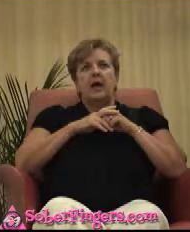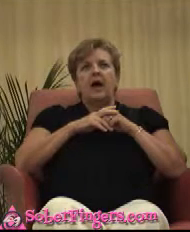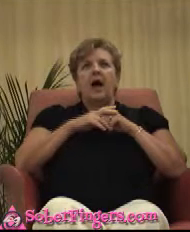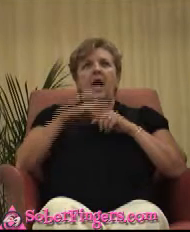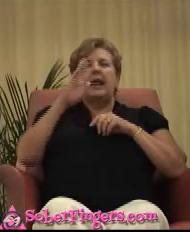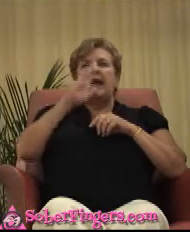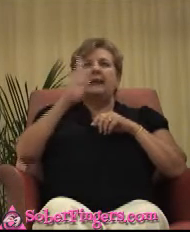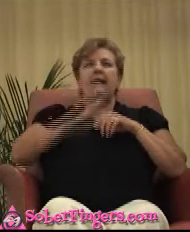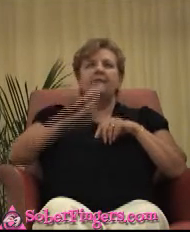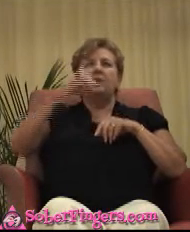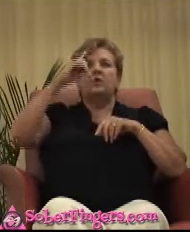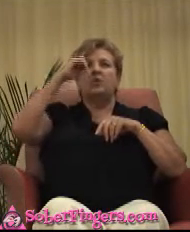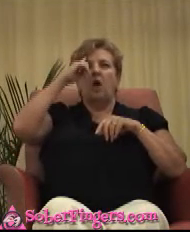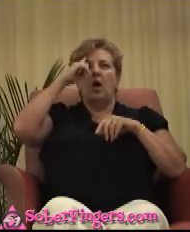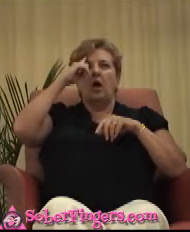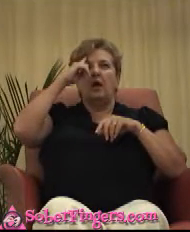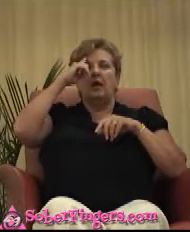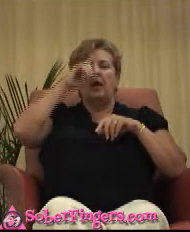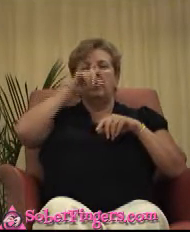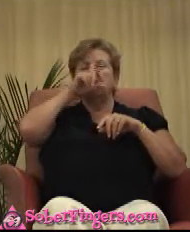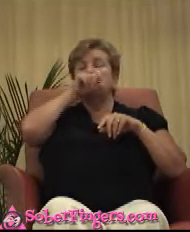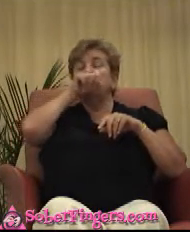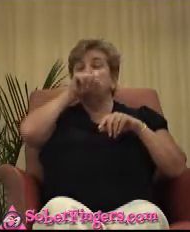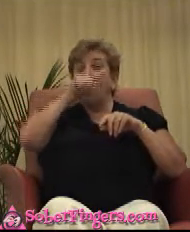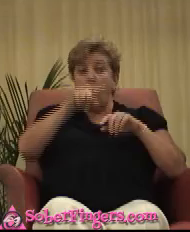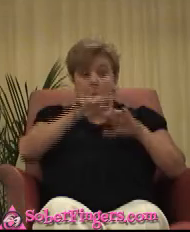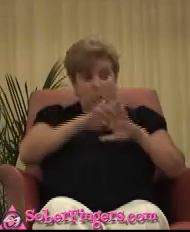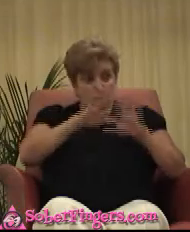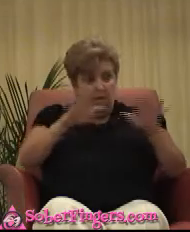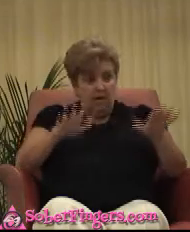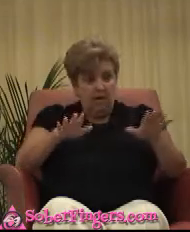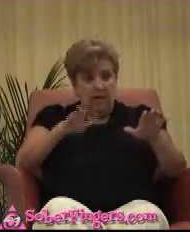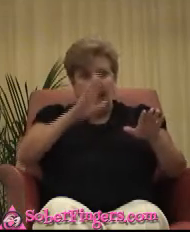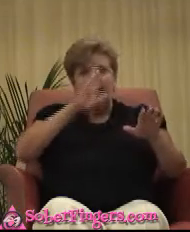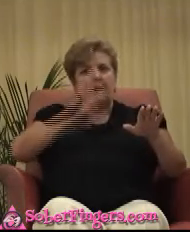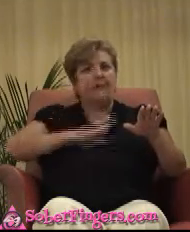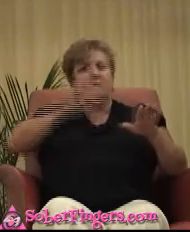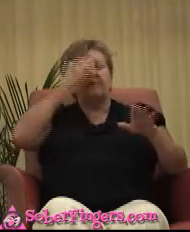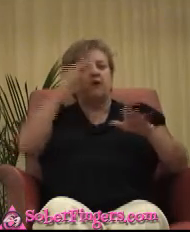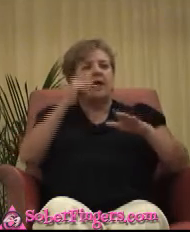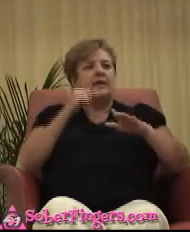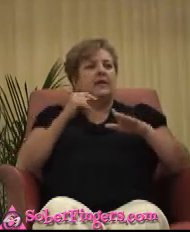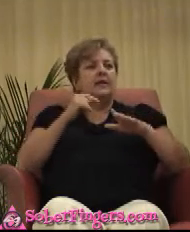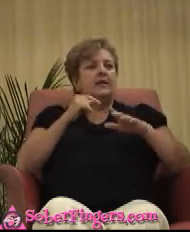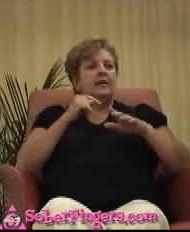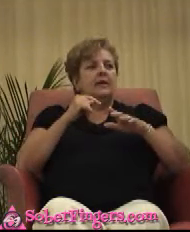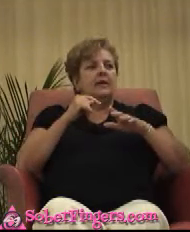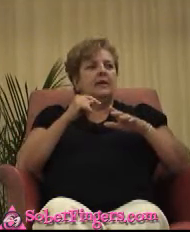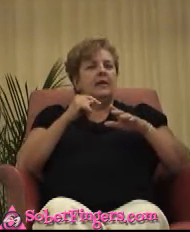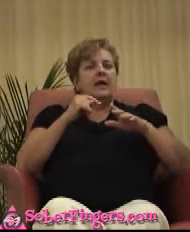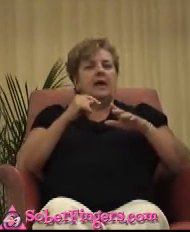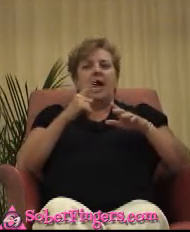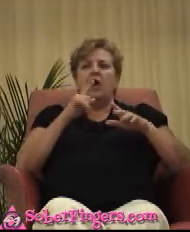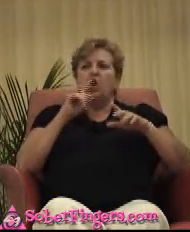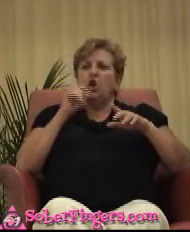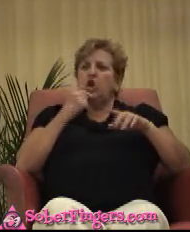my mind, but it just flew out of my mouth, and I've never forgotten it because it said so much about me. I looked at him and I said, I'm going to tell you something,